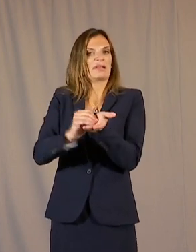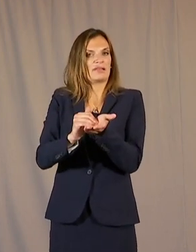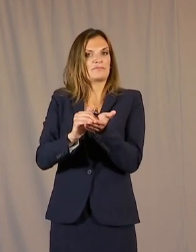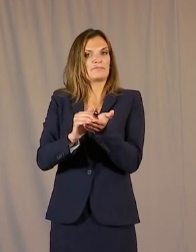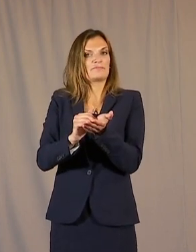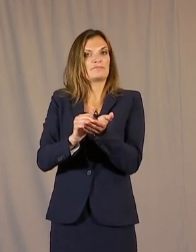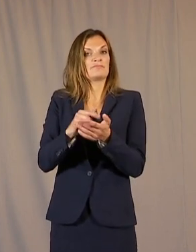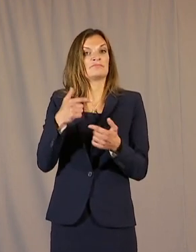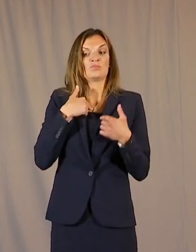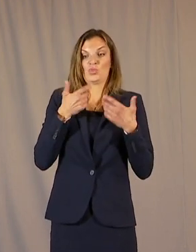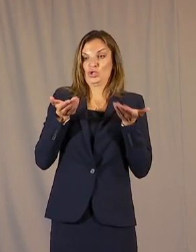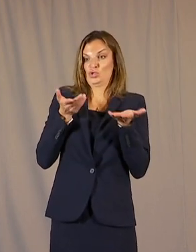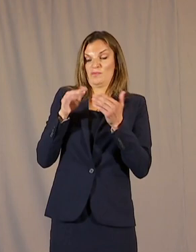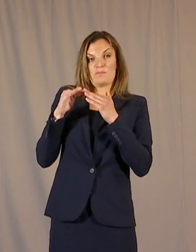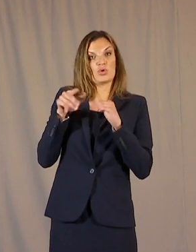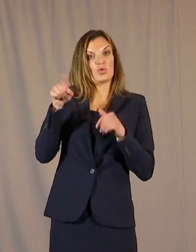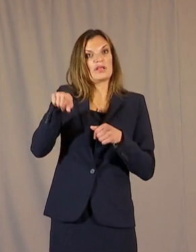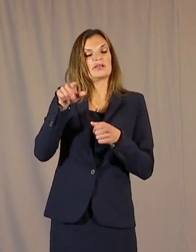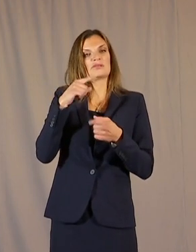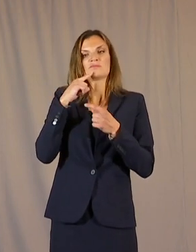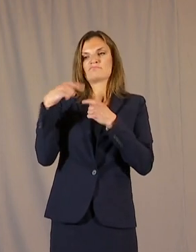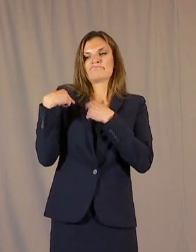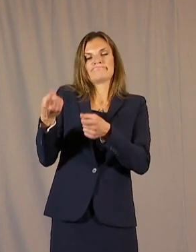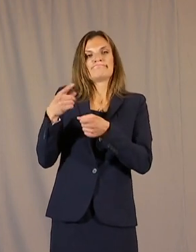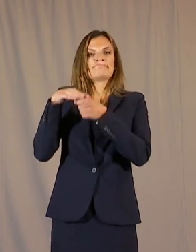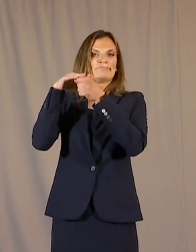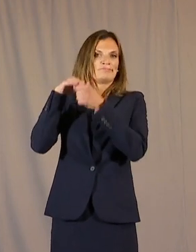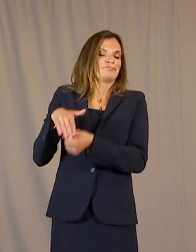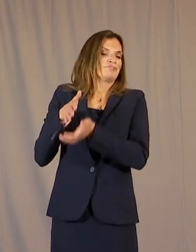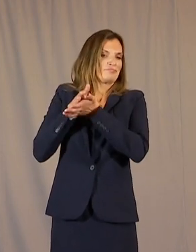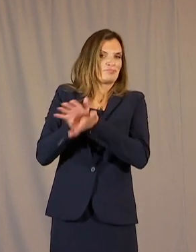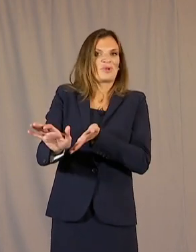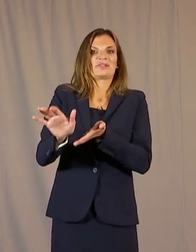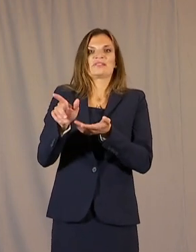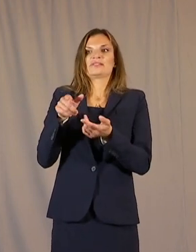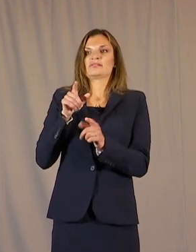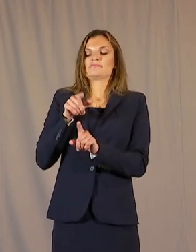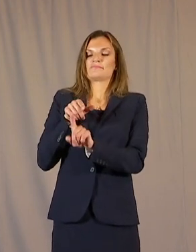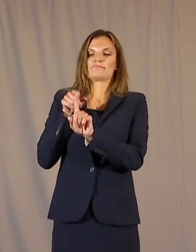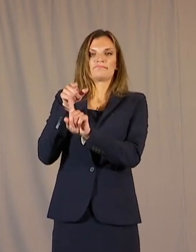marginalized, were the victims of oppression or racism,